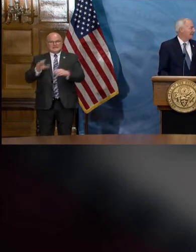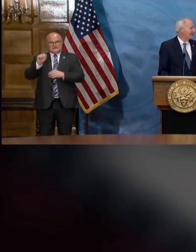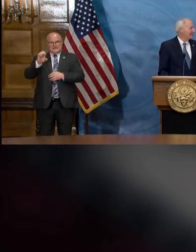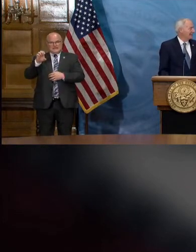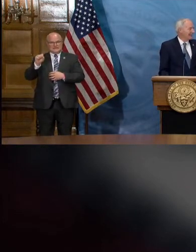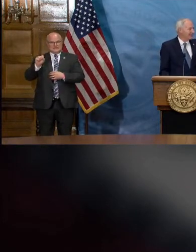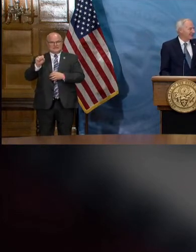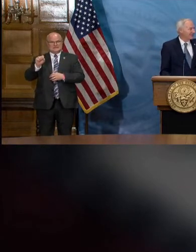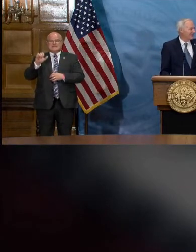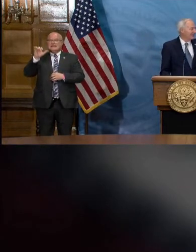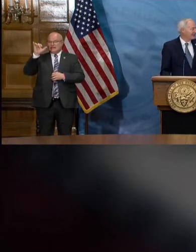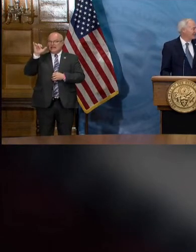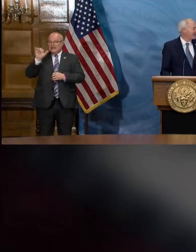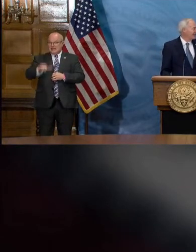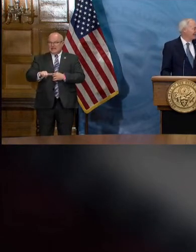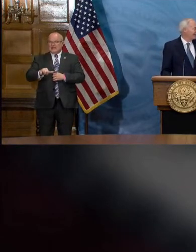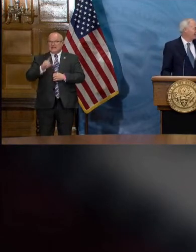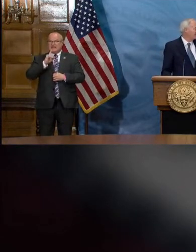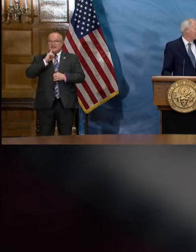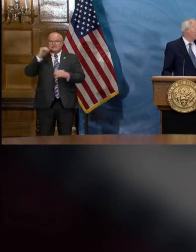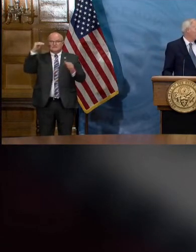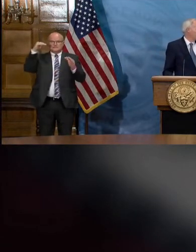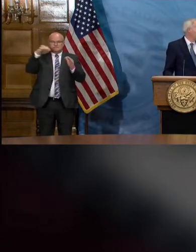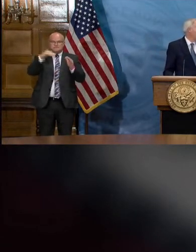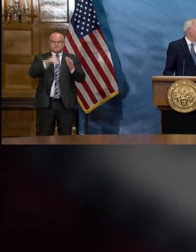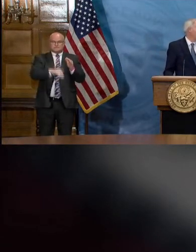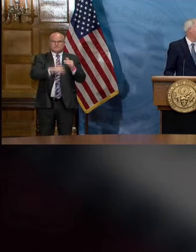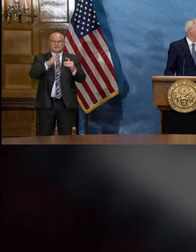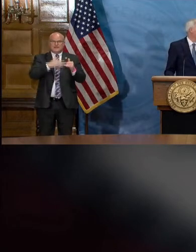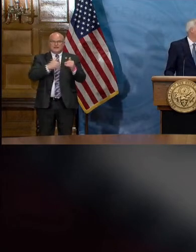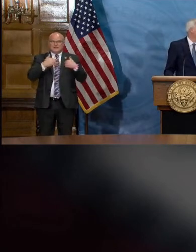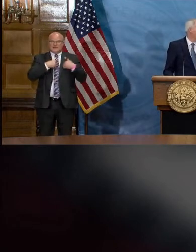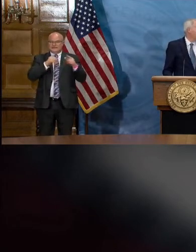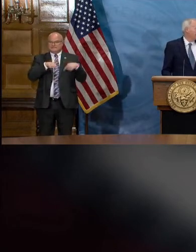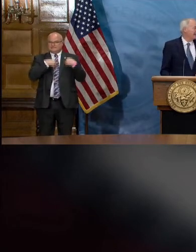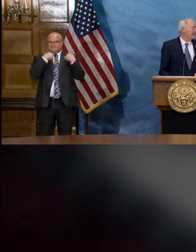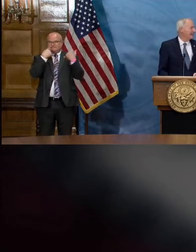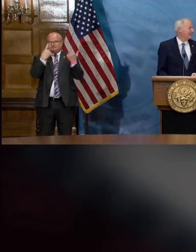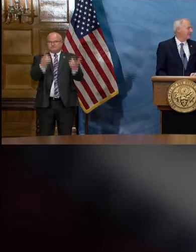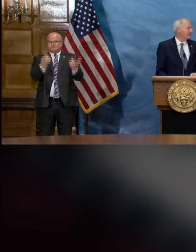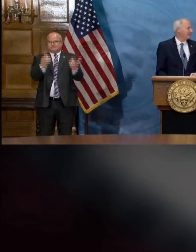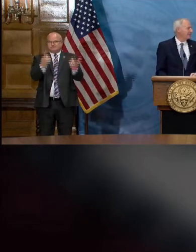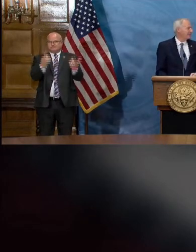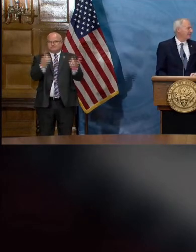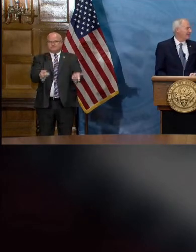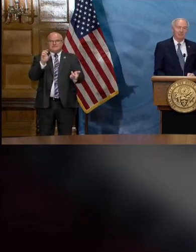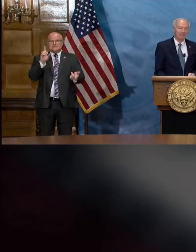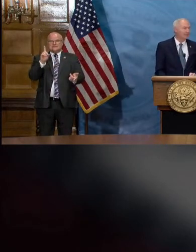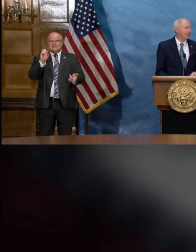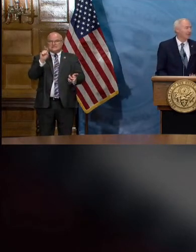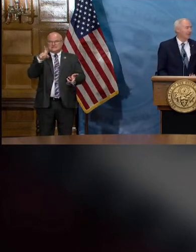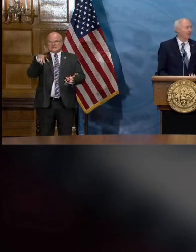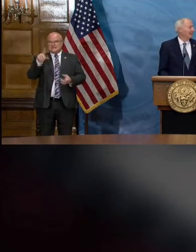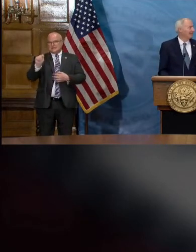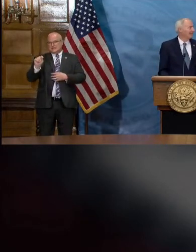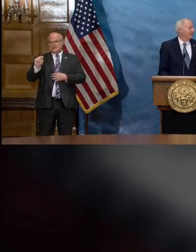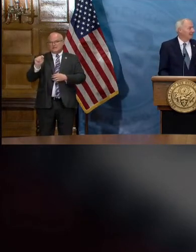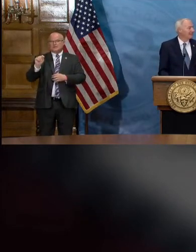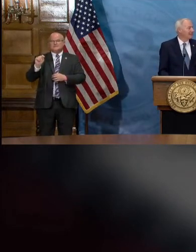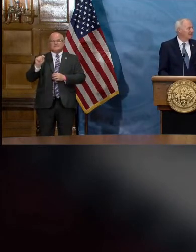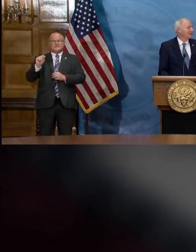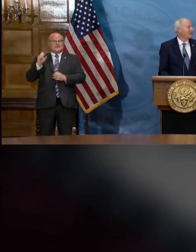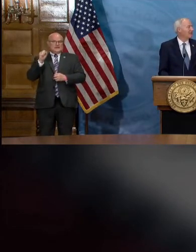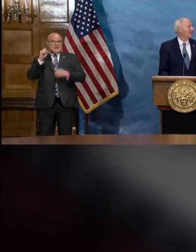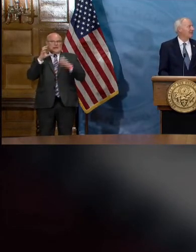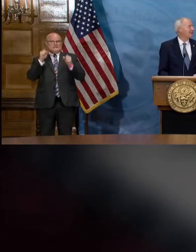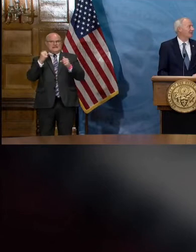cases. That is at a lower point than we've had since September.